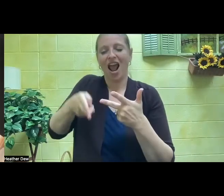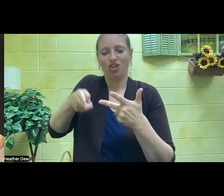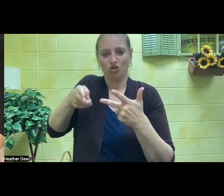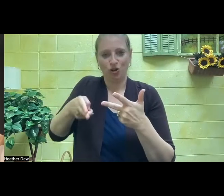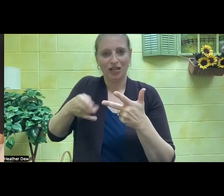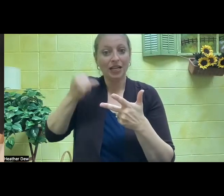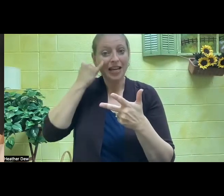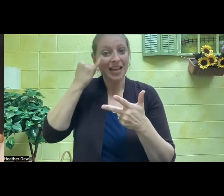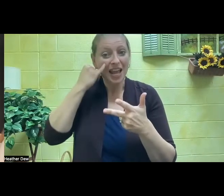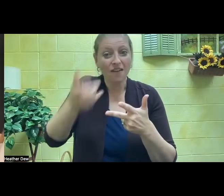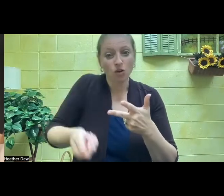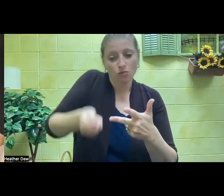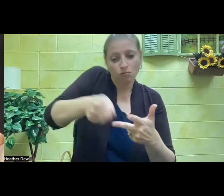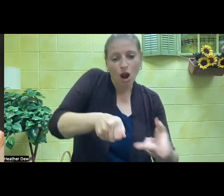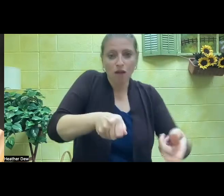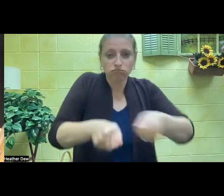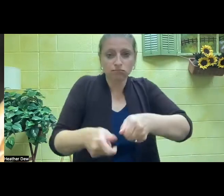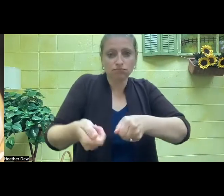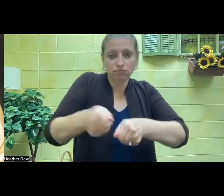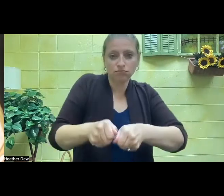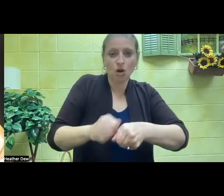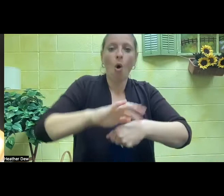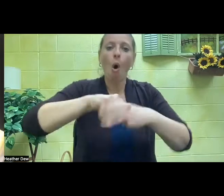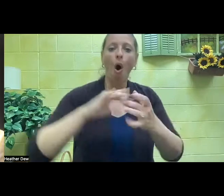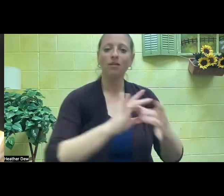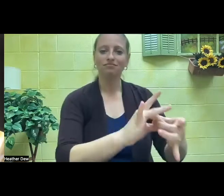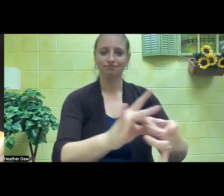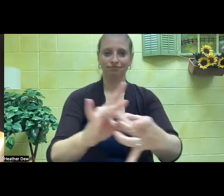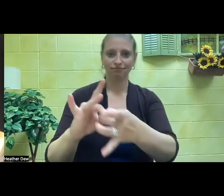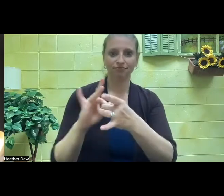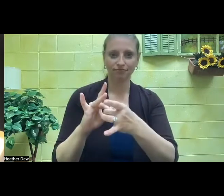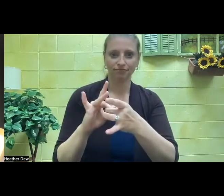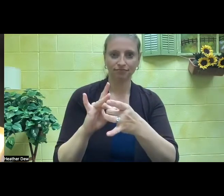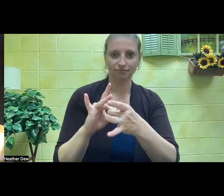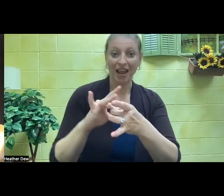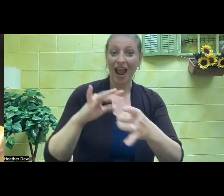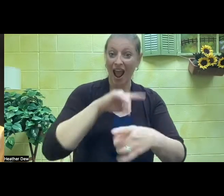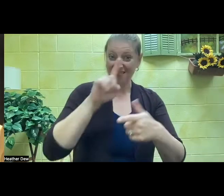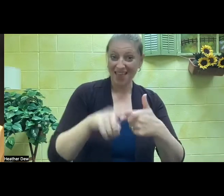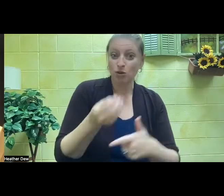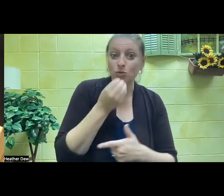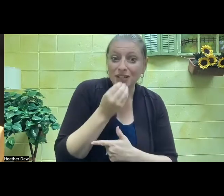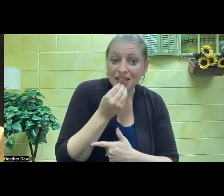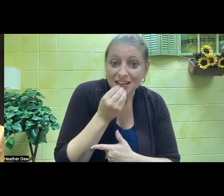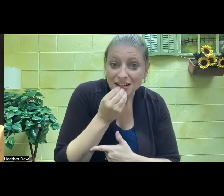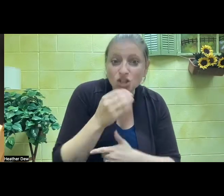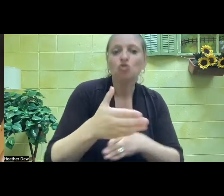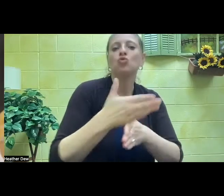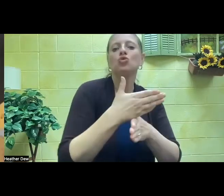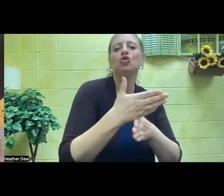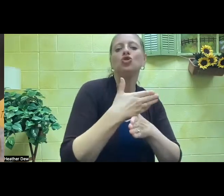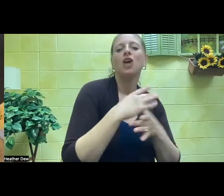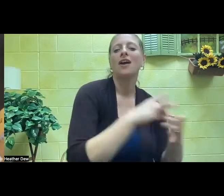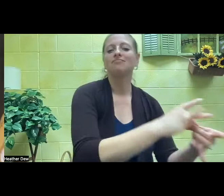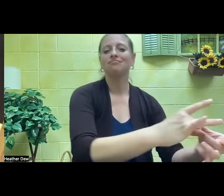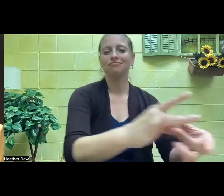those things," he says. "When you eat them, you share them." The timer dings. We take the warm